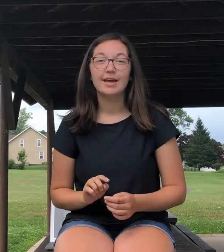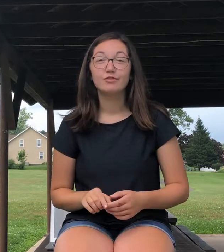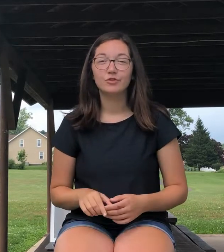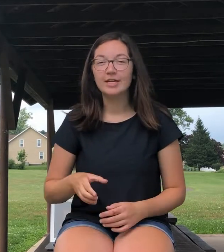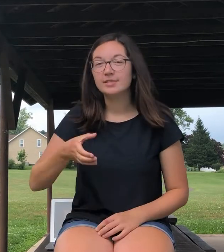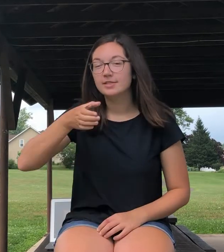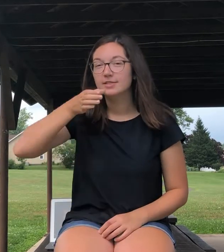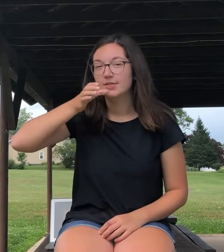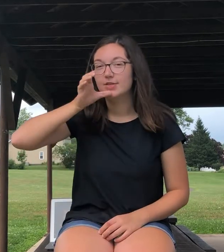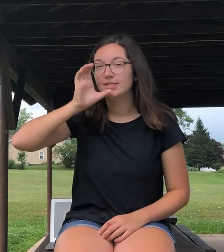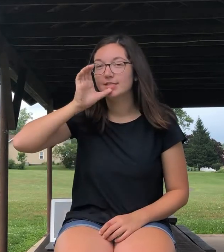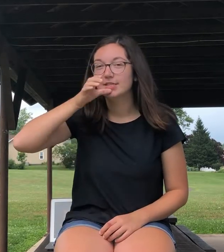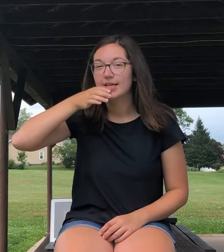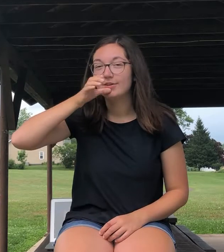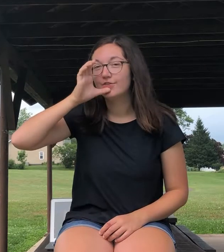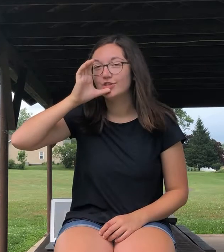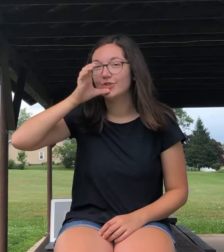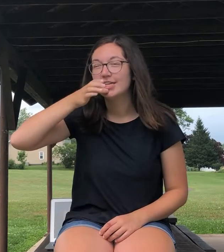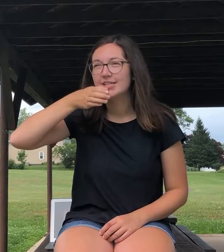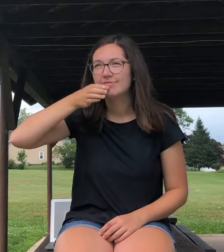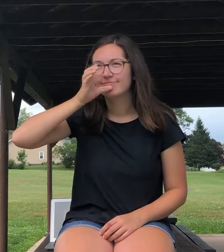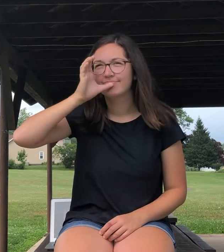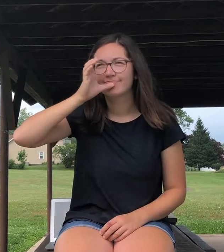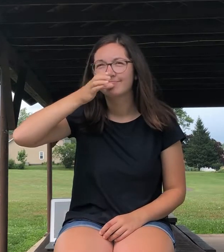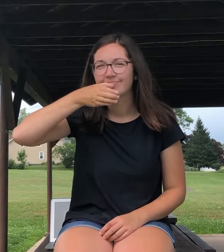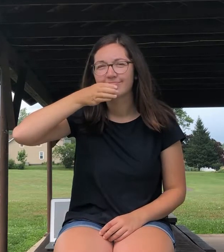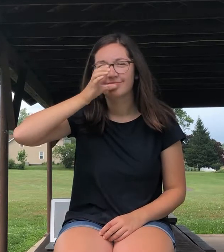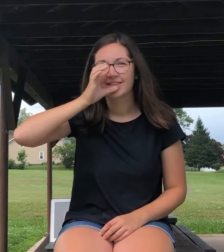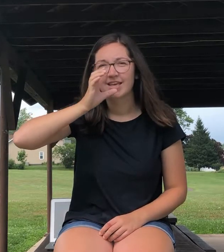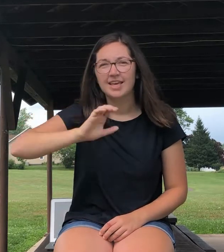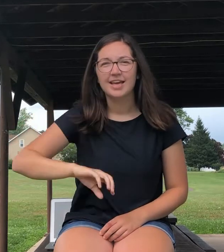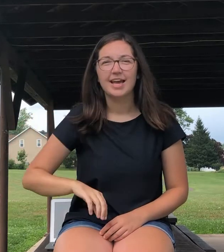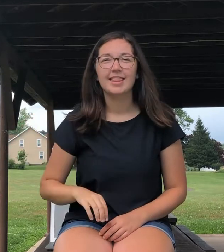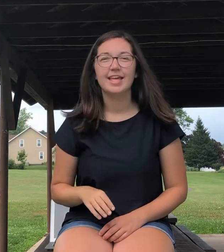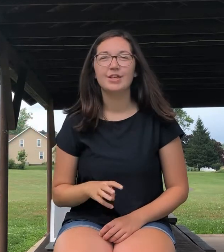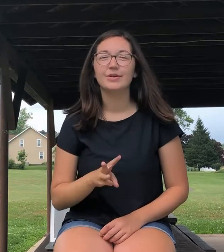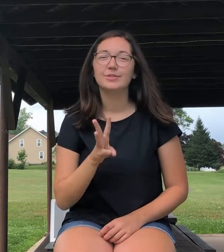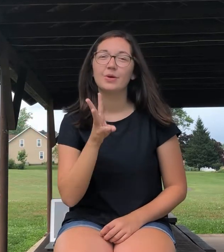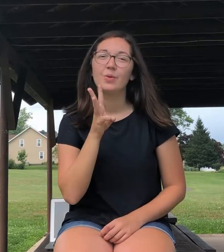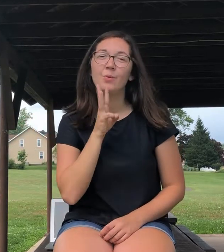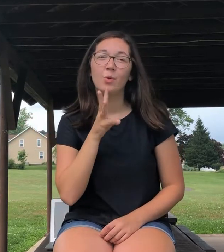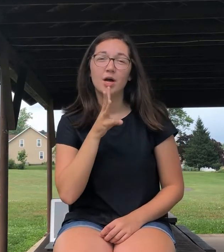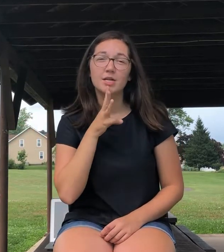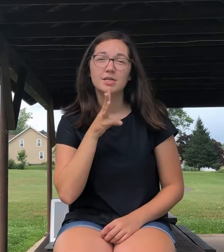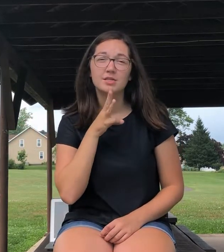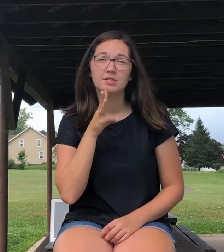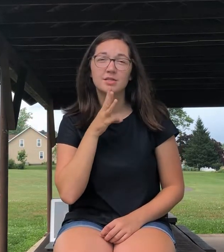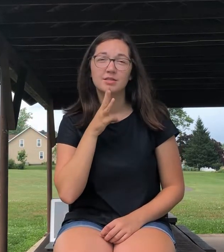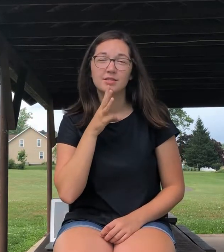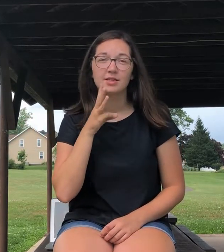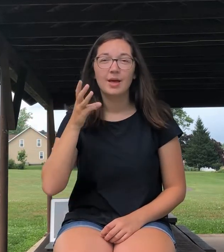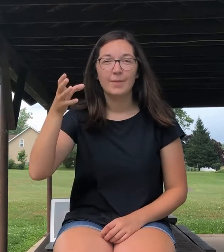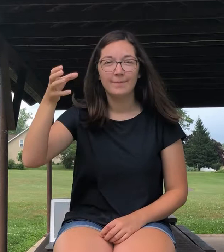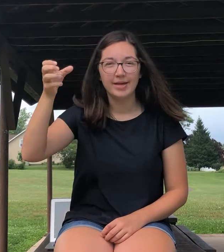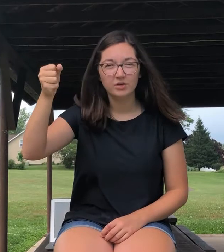I have drinks. So this is the sign for drink. And then there's water, milk,